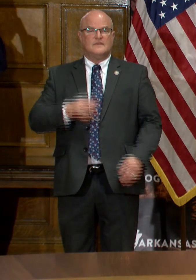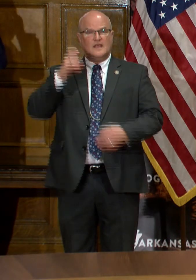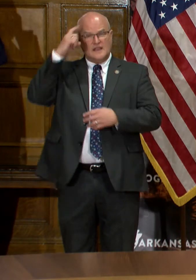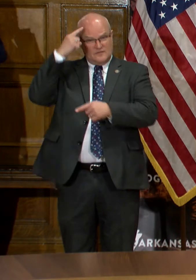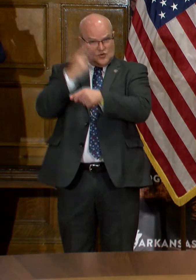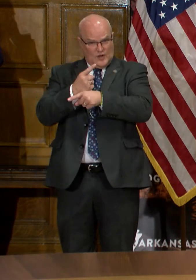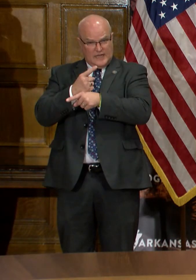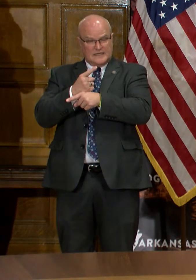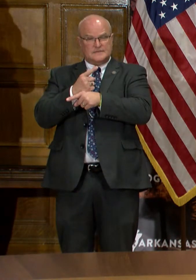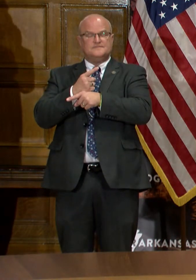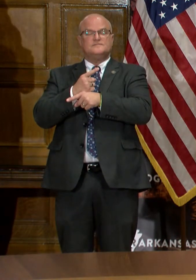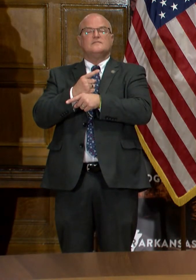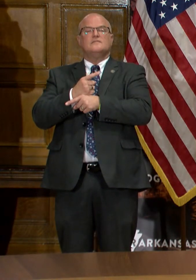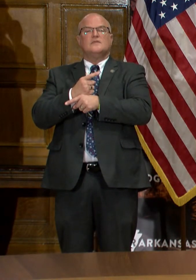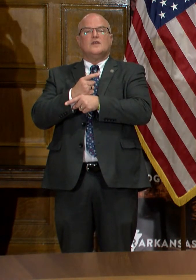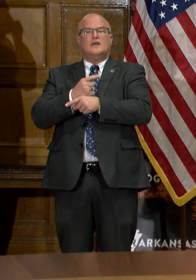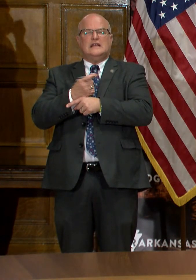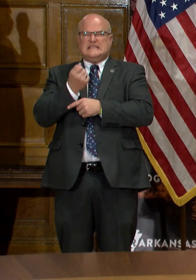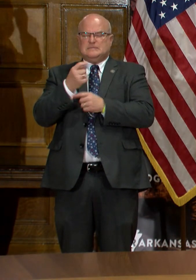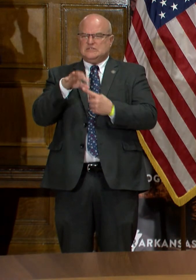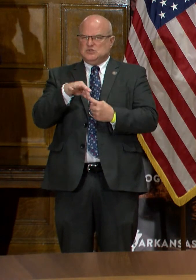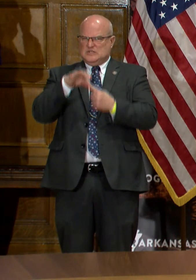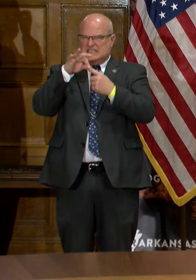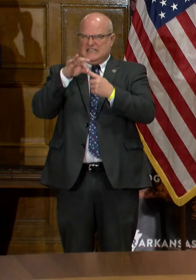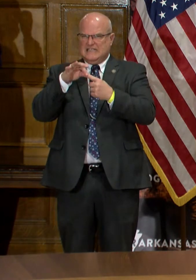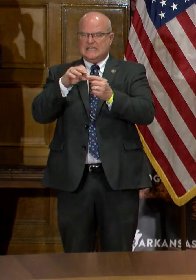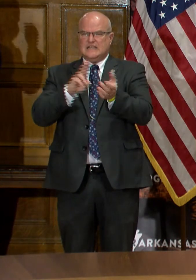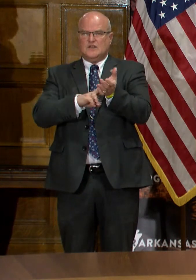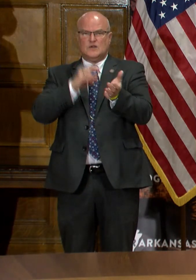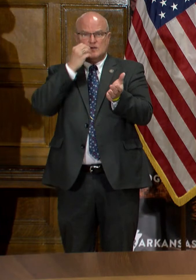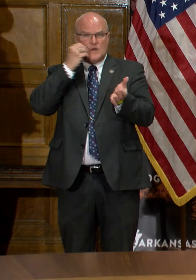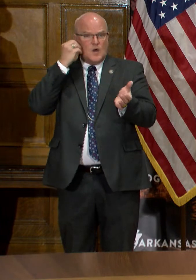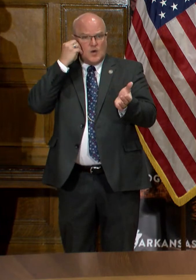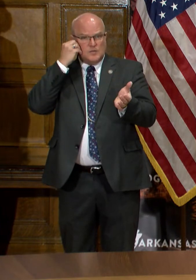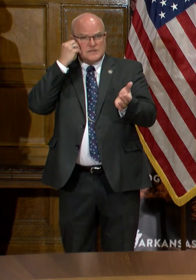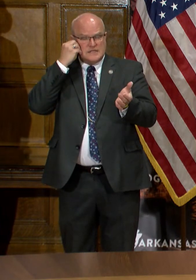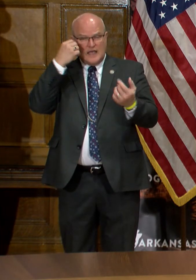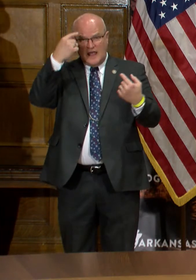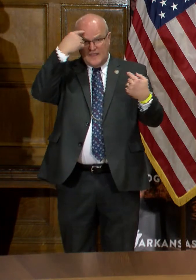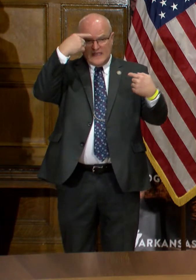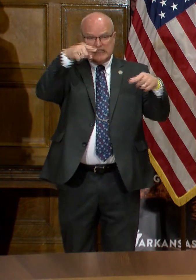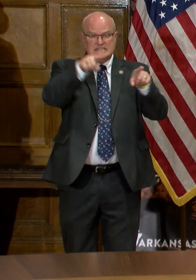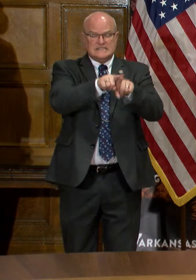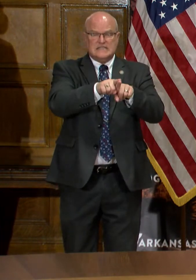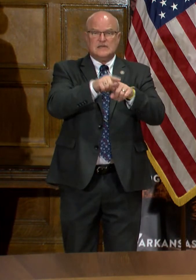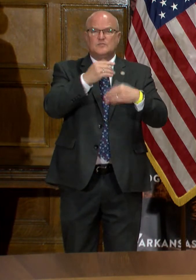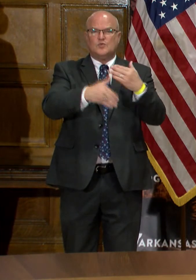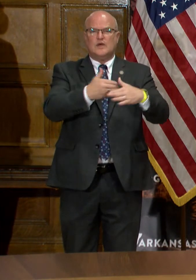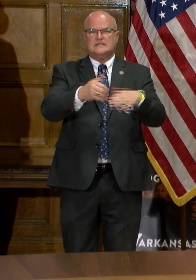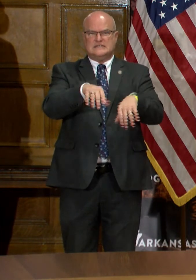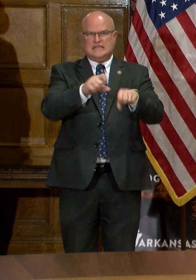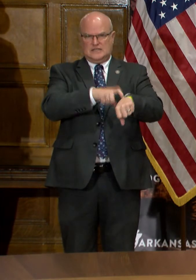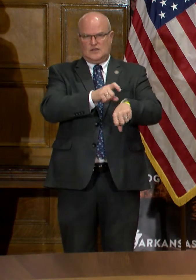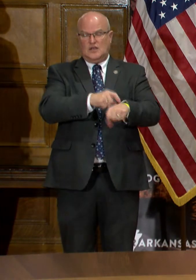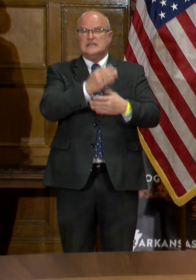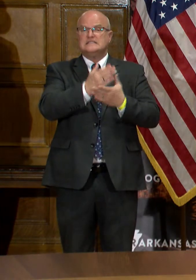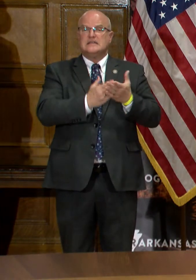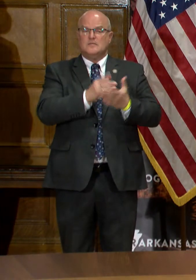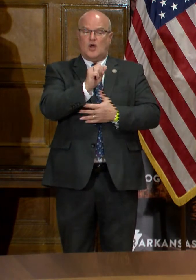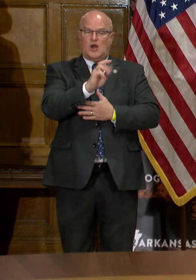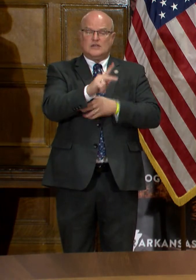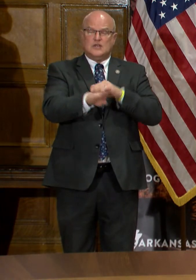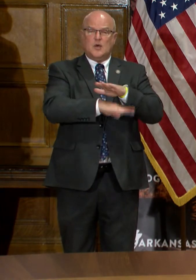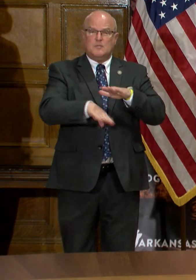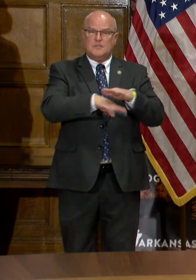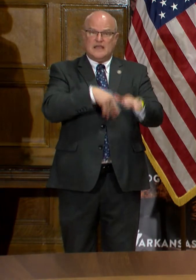The governor's correct on the logistics being a little bit unique in the facilities. The consent process takes time. Some of our Arkansas-based pharmacies